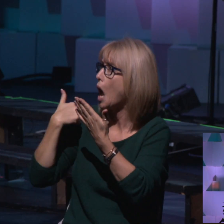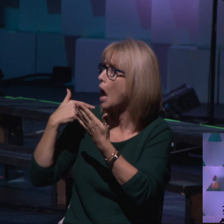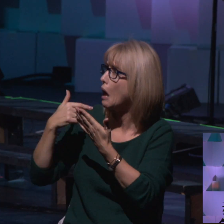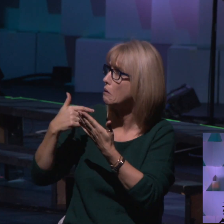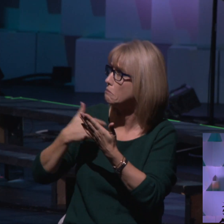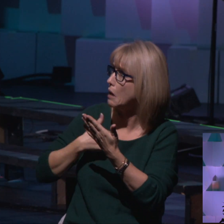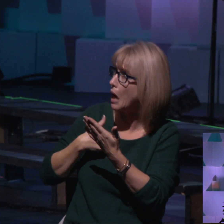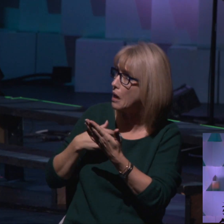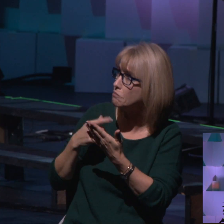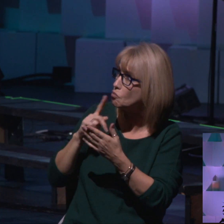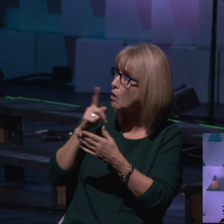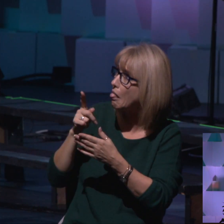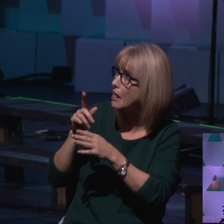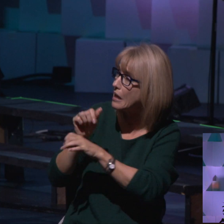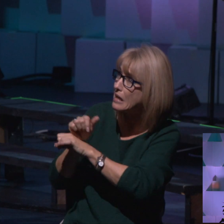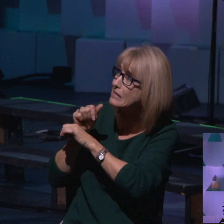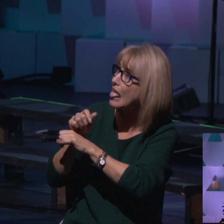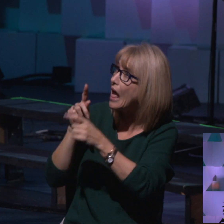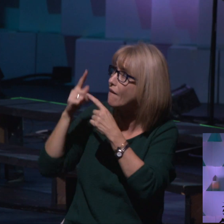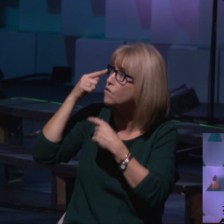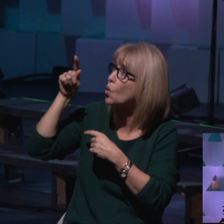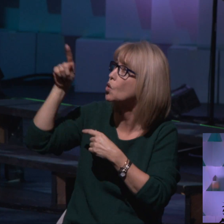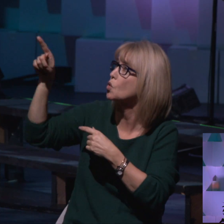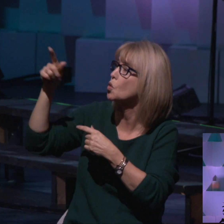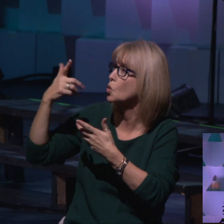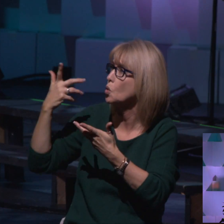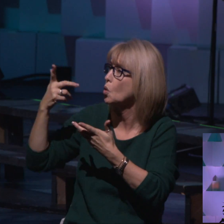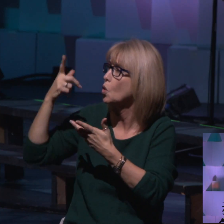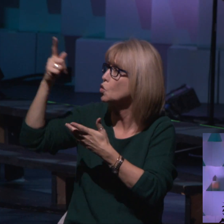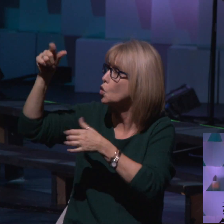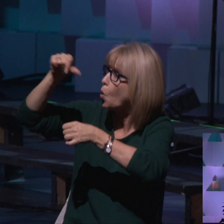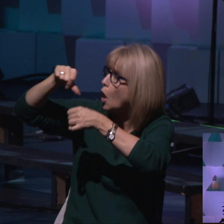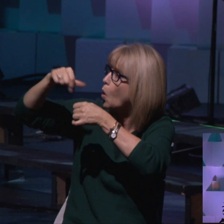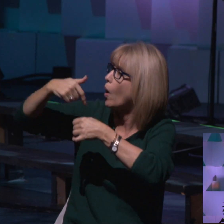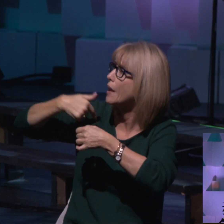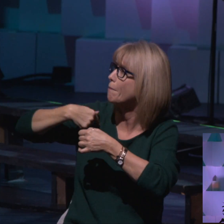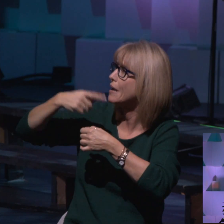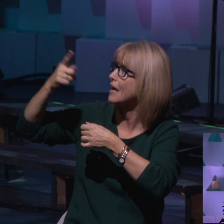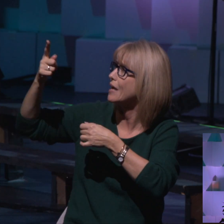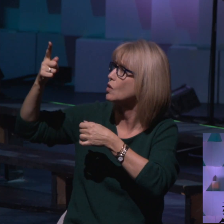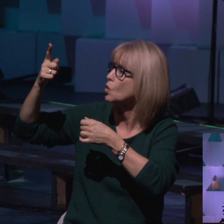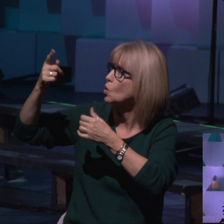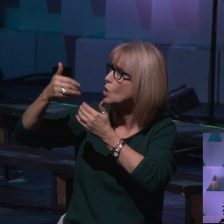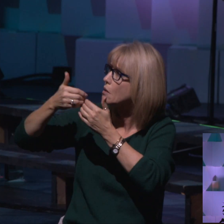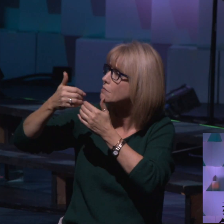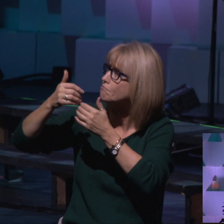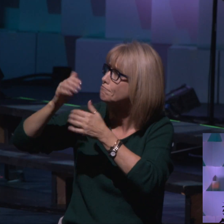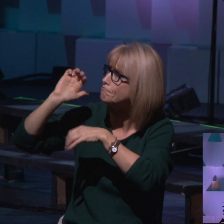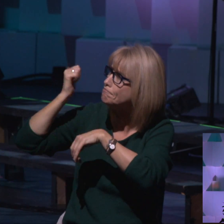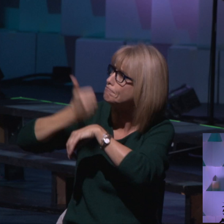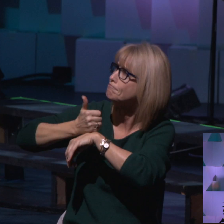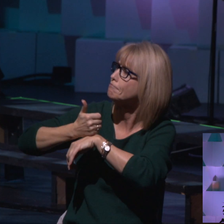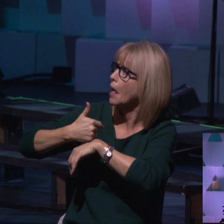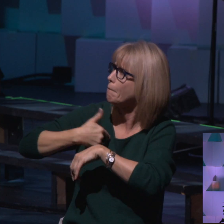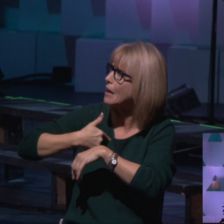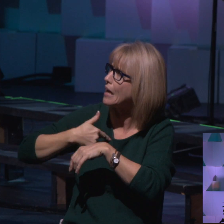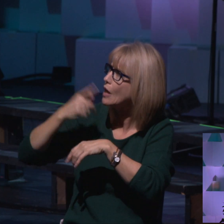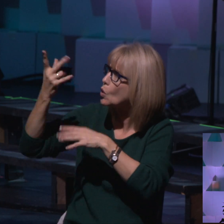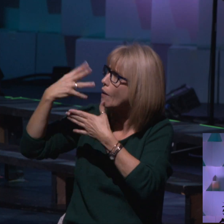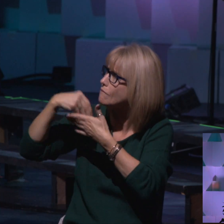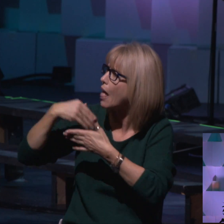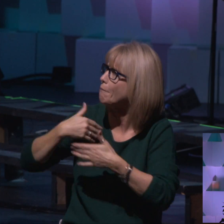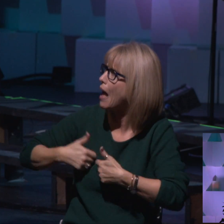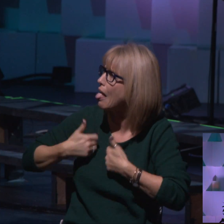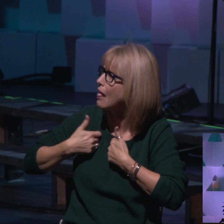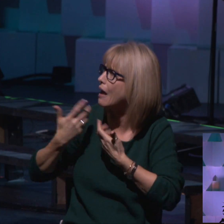you've given me hope, you've anointed me, you've set me aside, all of those things that you're part of my life, working in it.